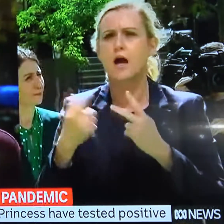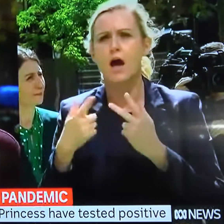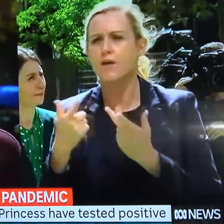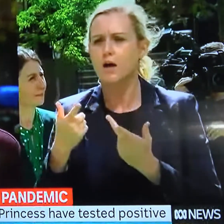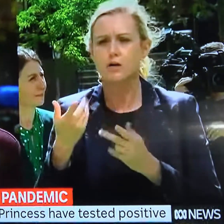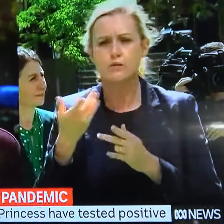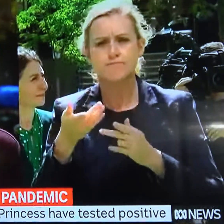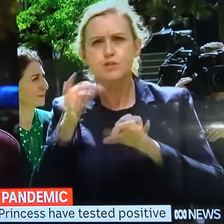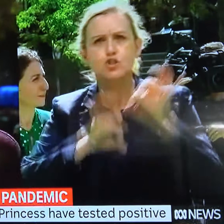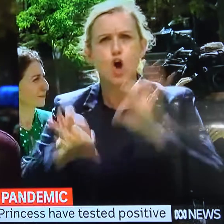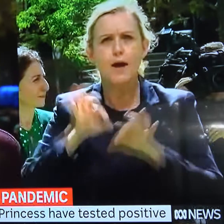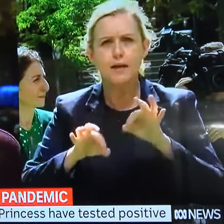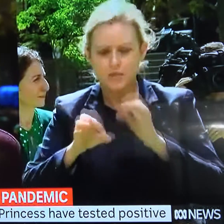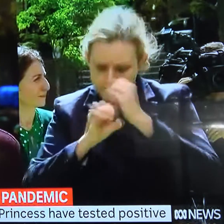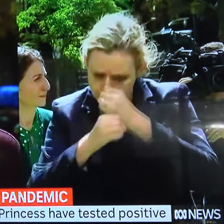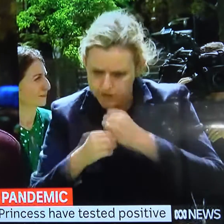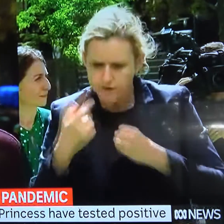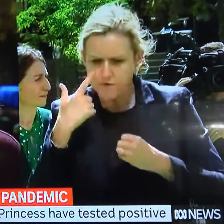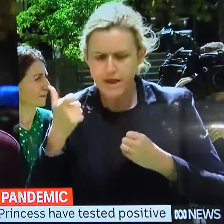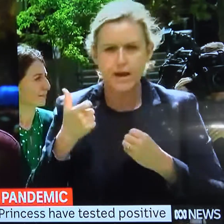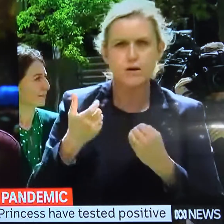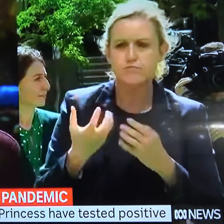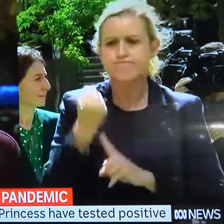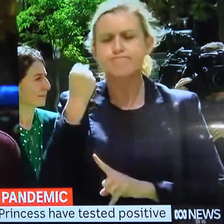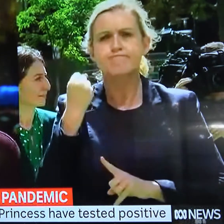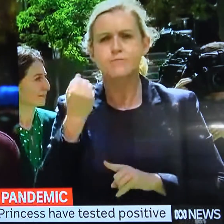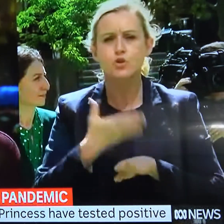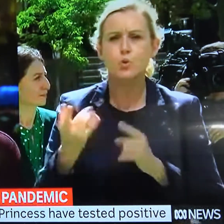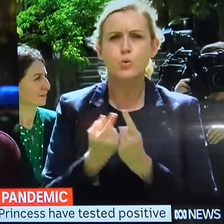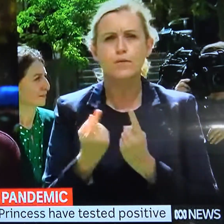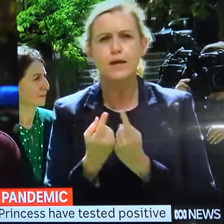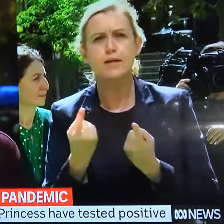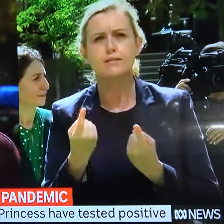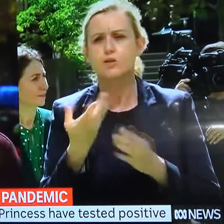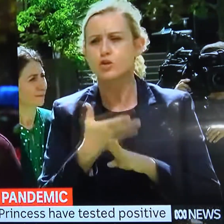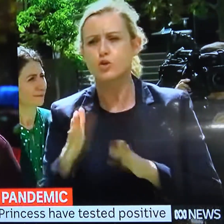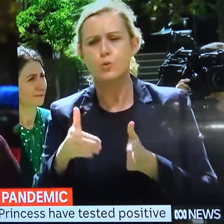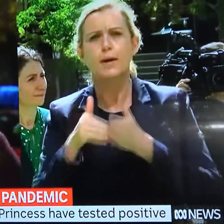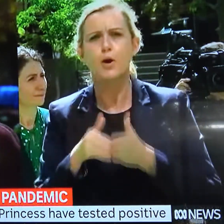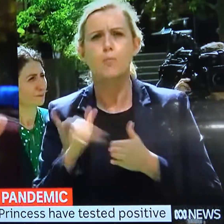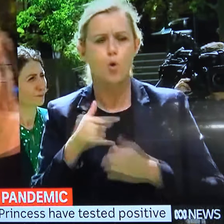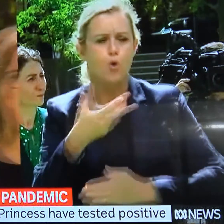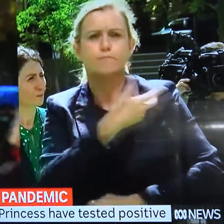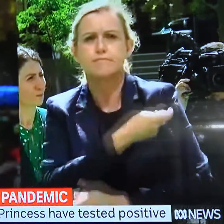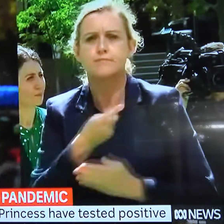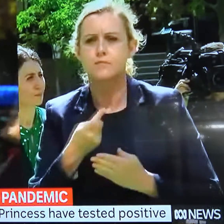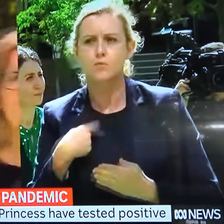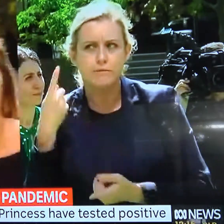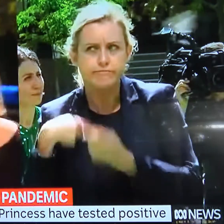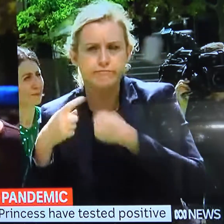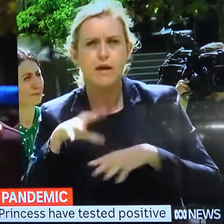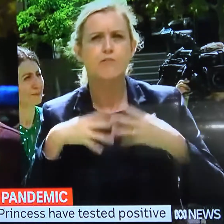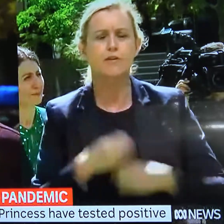about treatments and vaccines, and have those discussions with the community around the course ahead of us. Have you been able